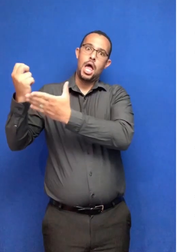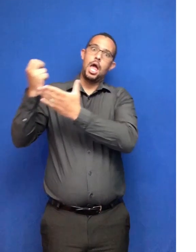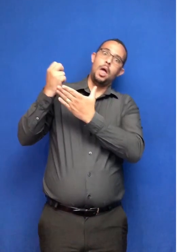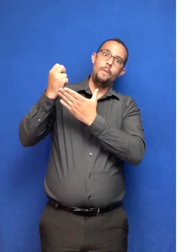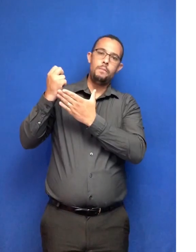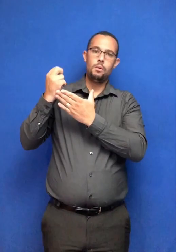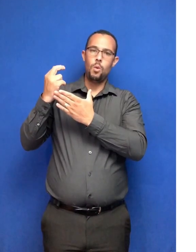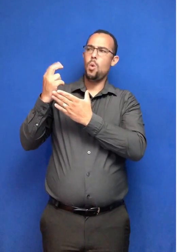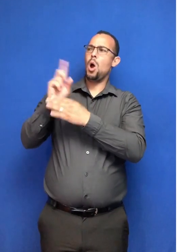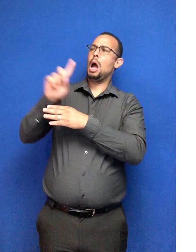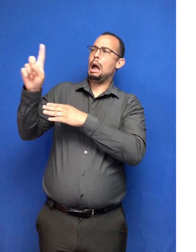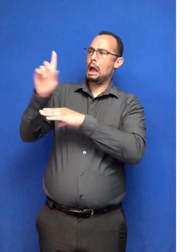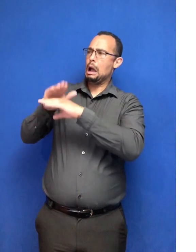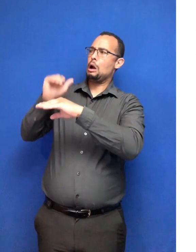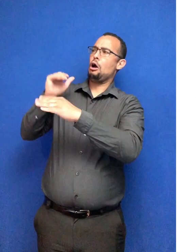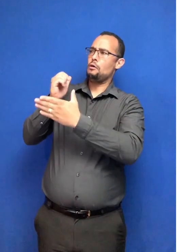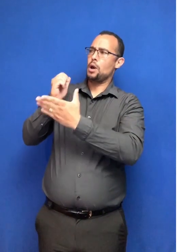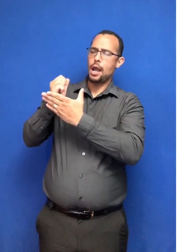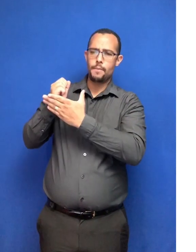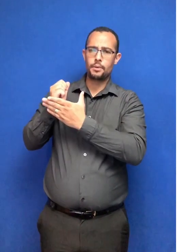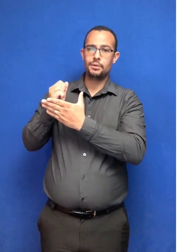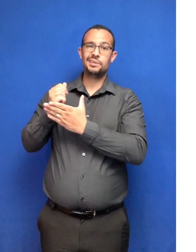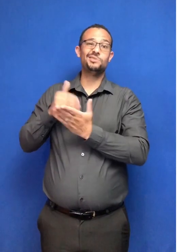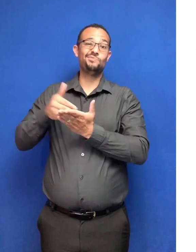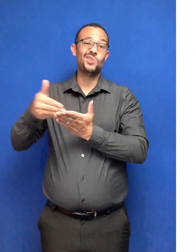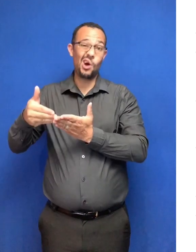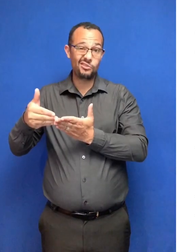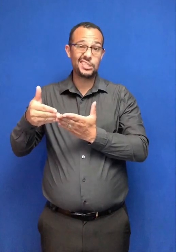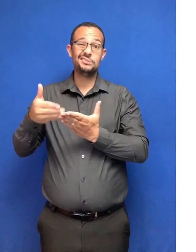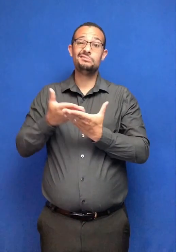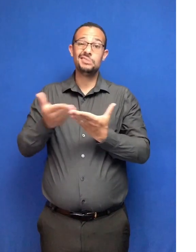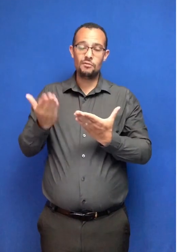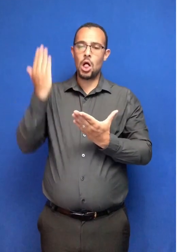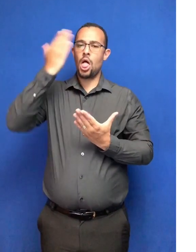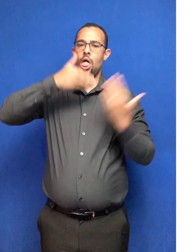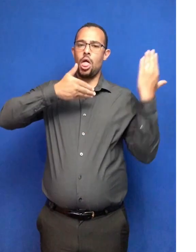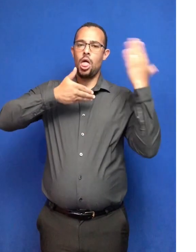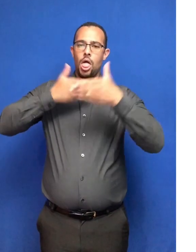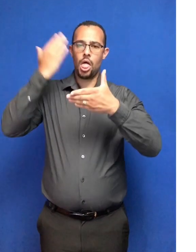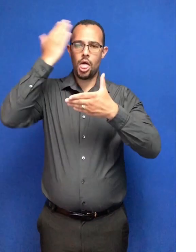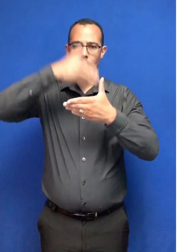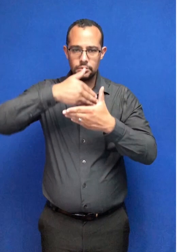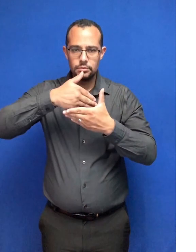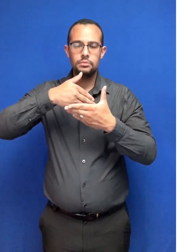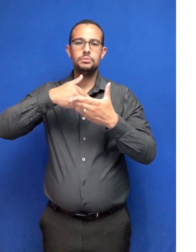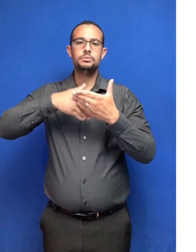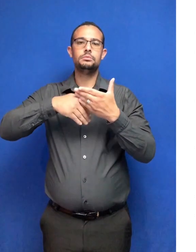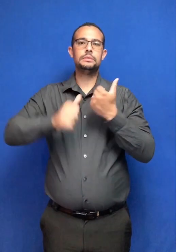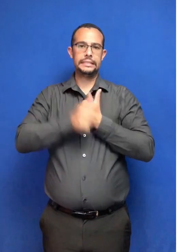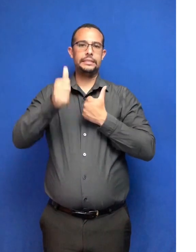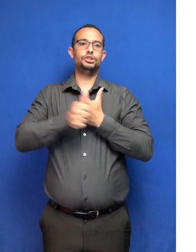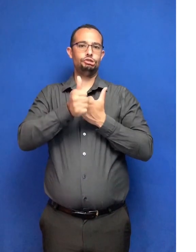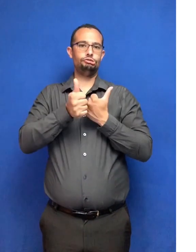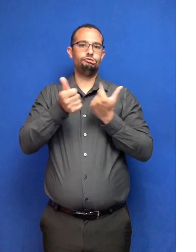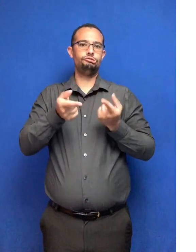There's often several dangers that are not seen or surprising in the cleanup.